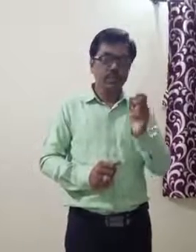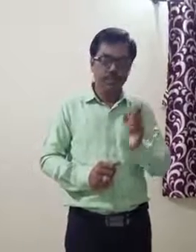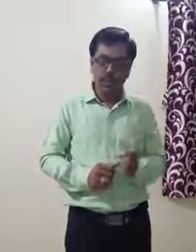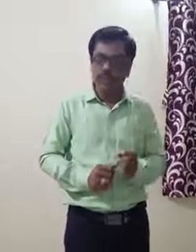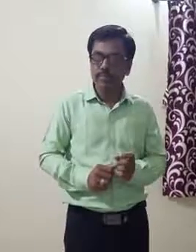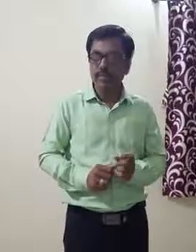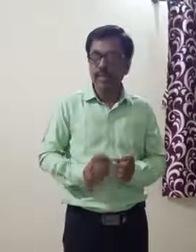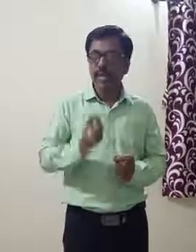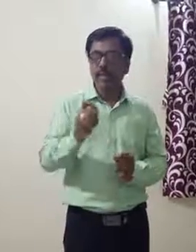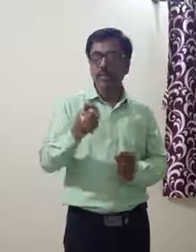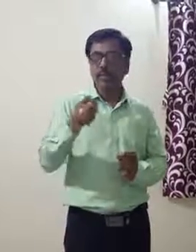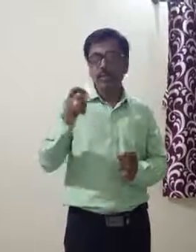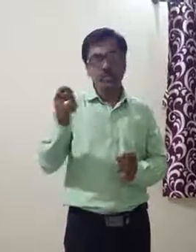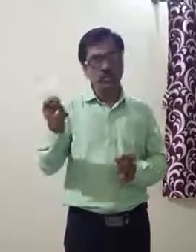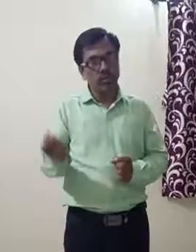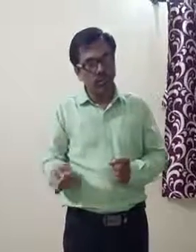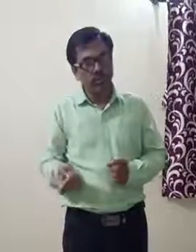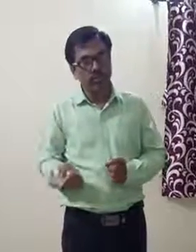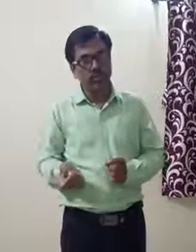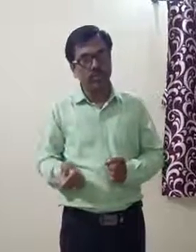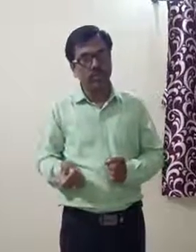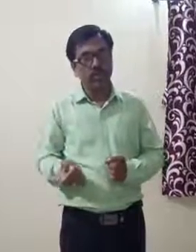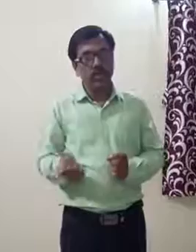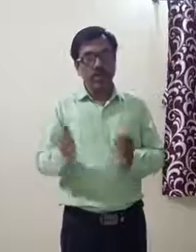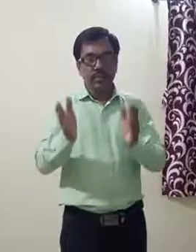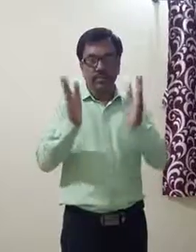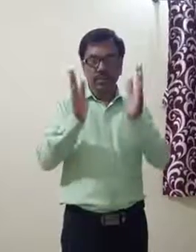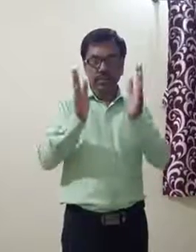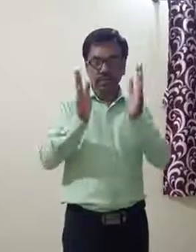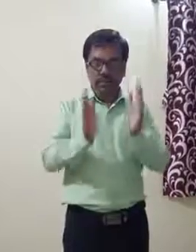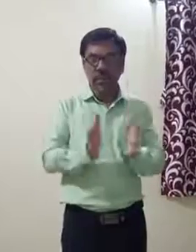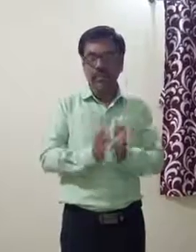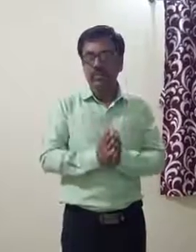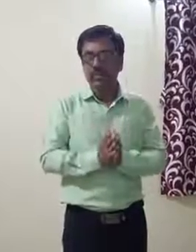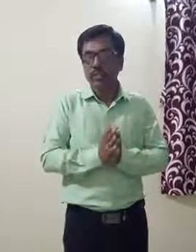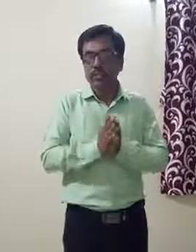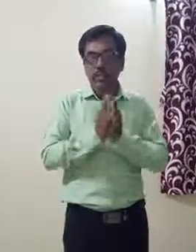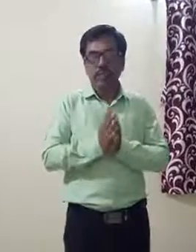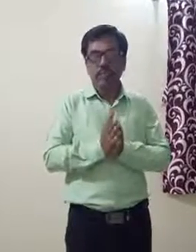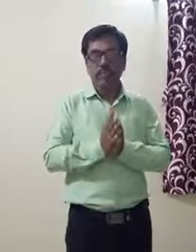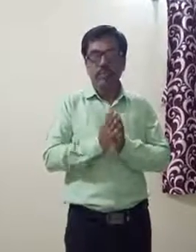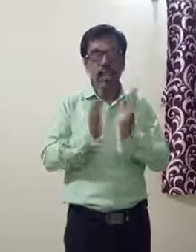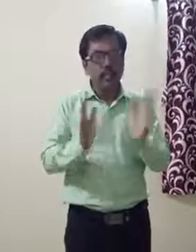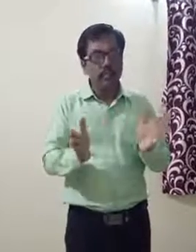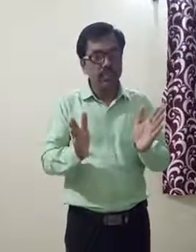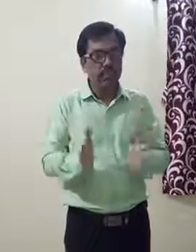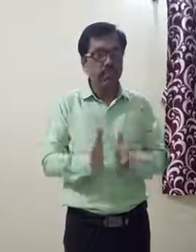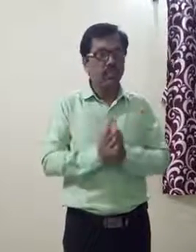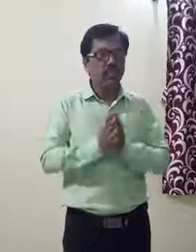law and law is equal to all. They decided the uniform standard measures of